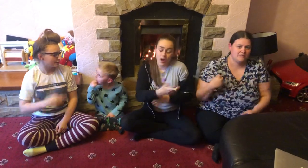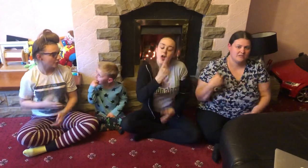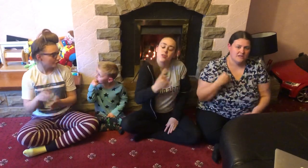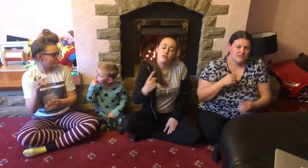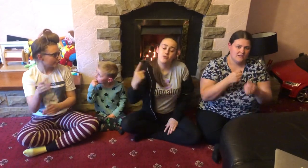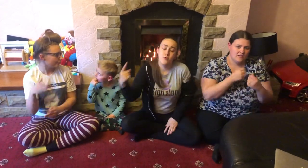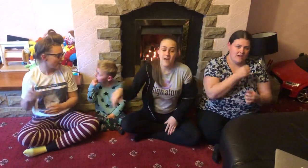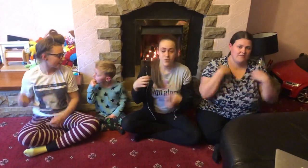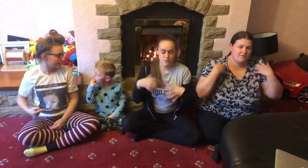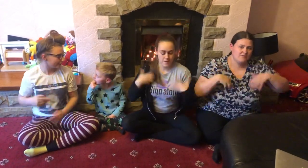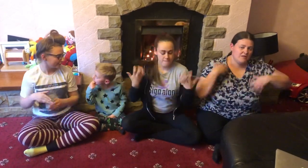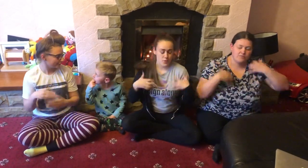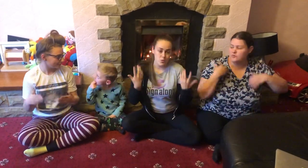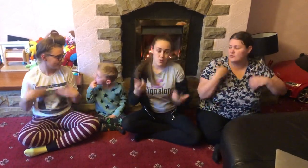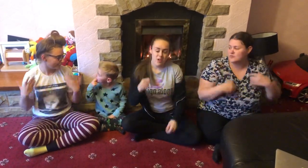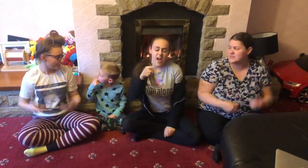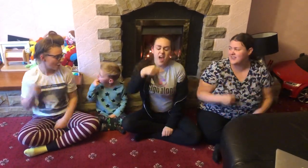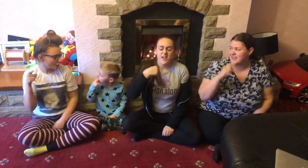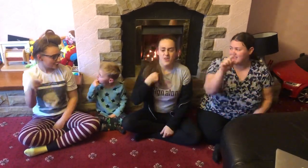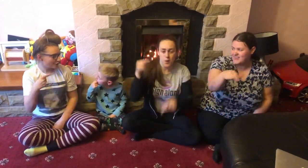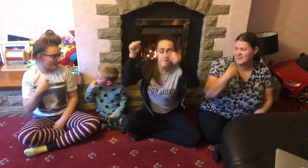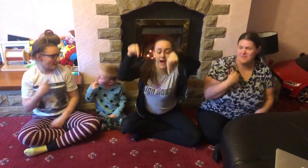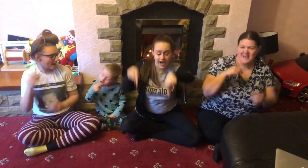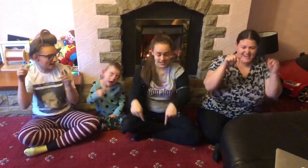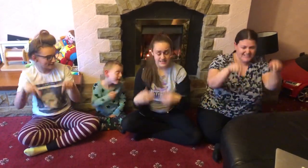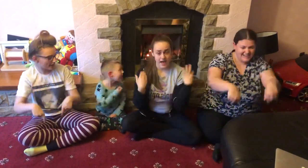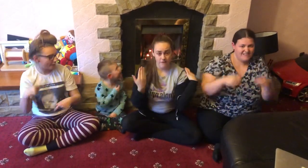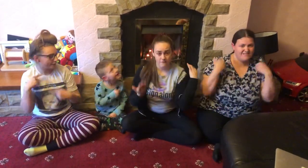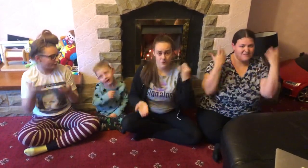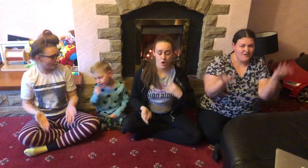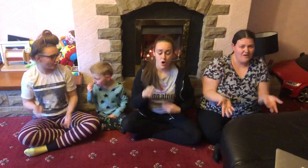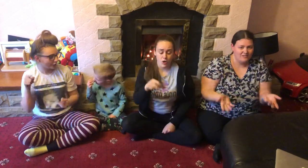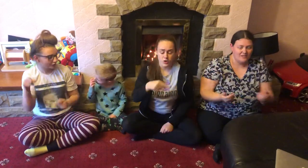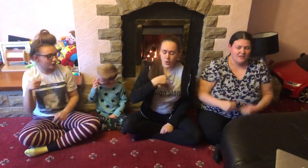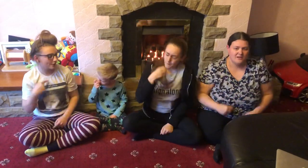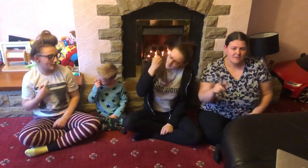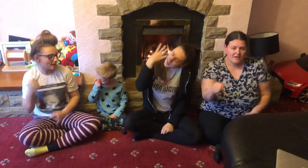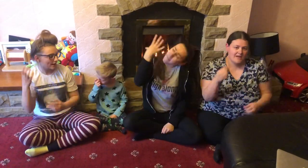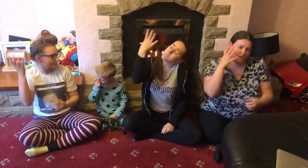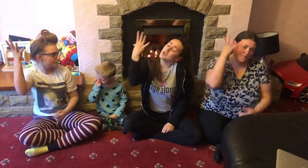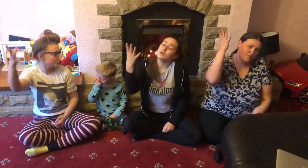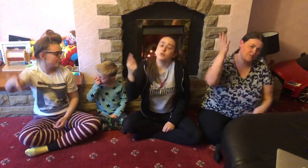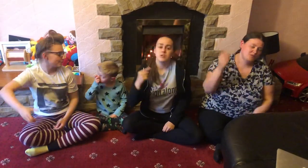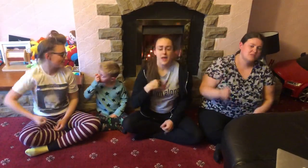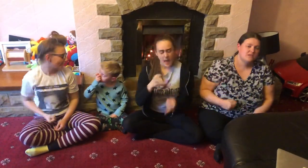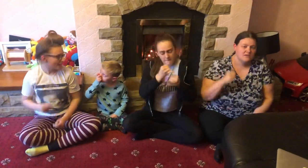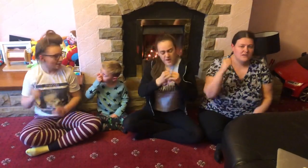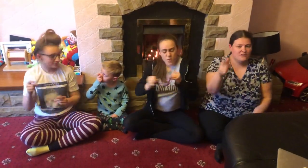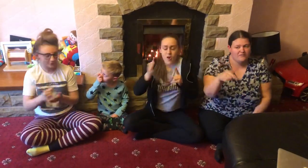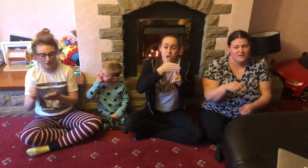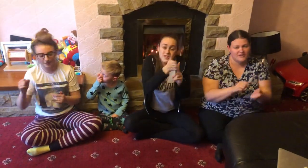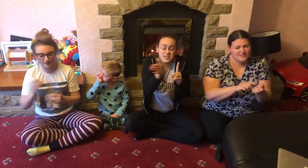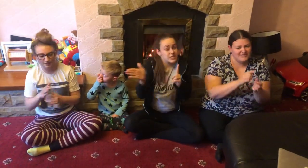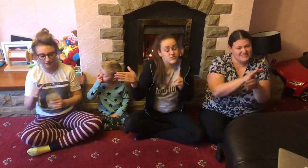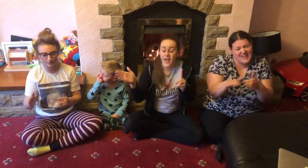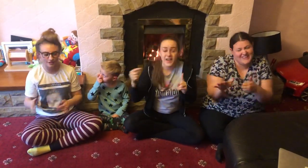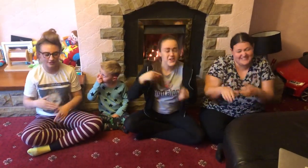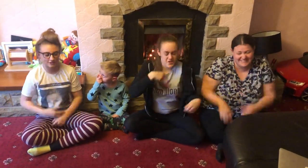through every mood. You're my downfall, you're my muse. My worst distraction,